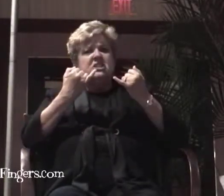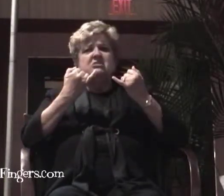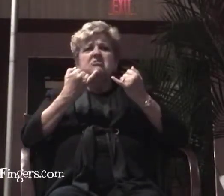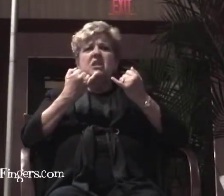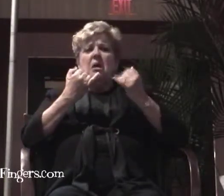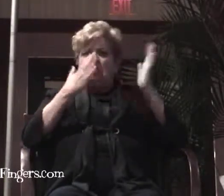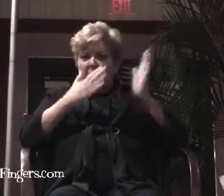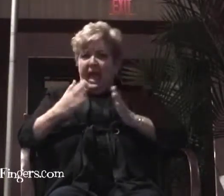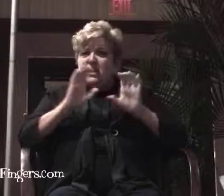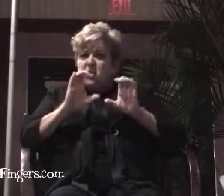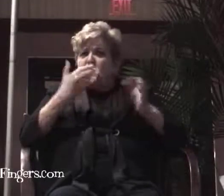not my actions.